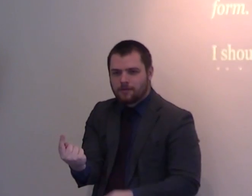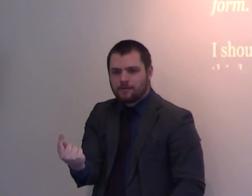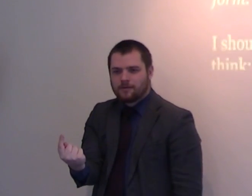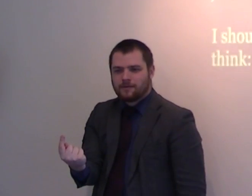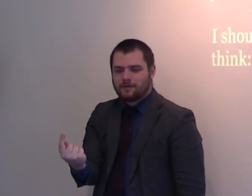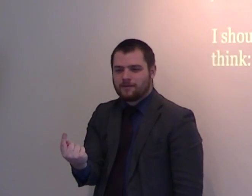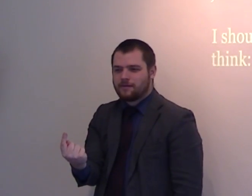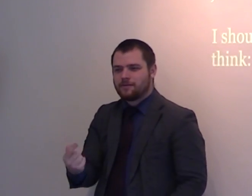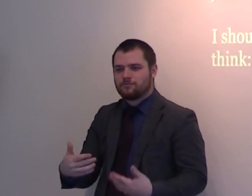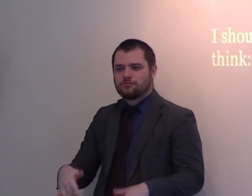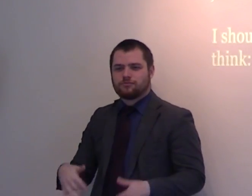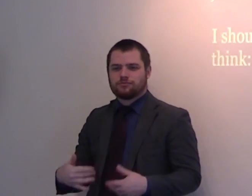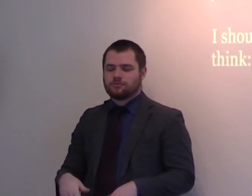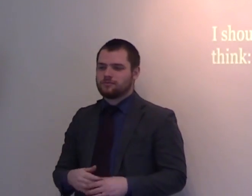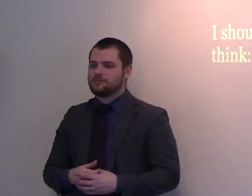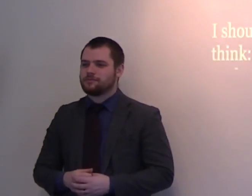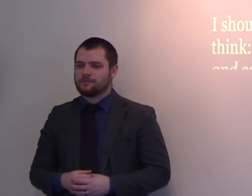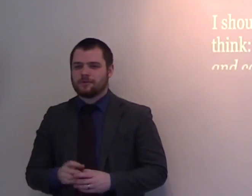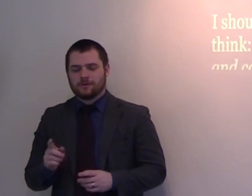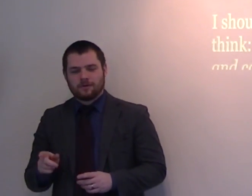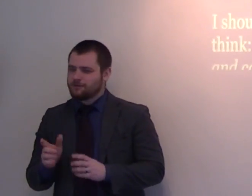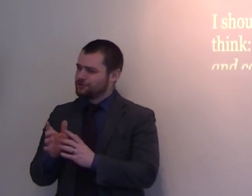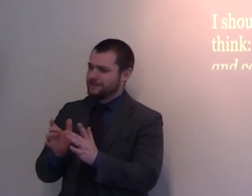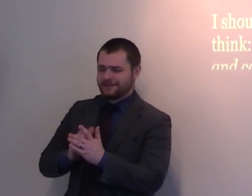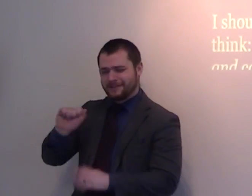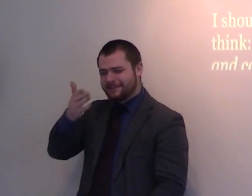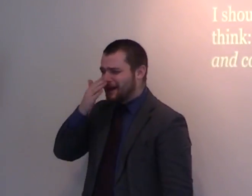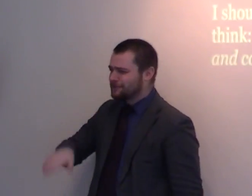End quote. I should copy Jesus' attitude.